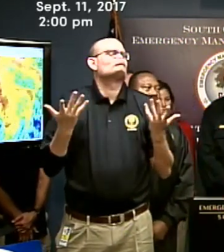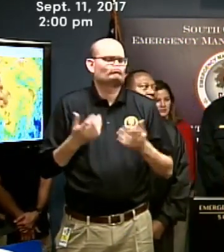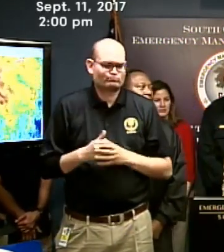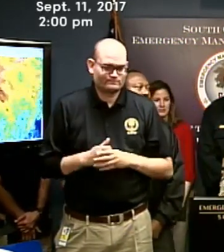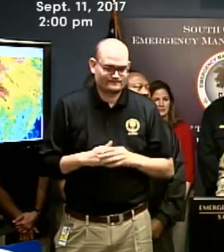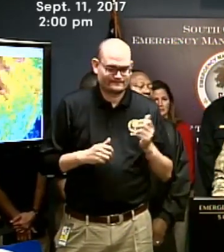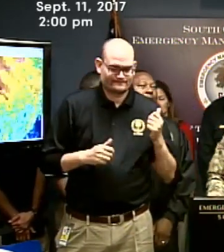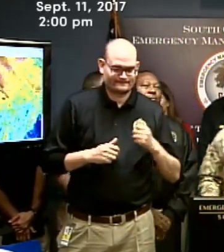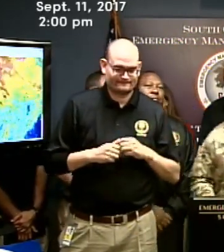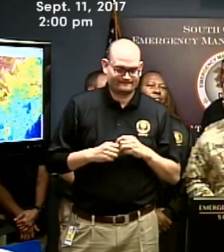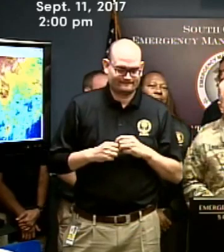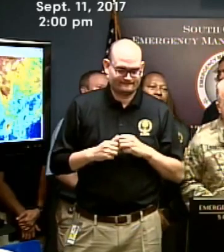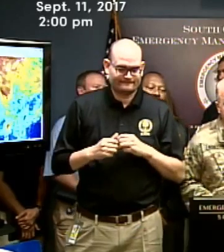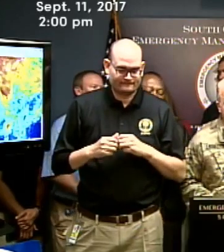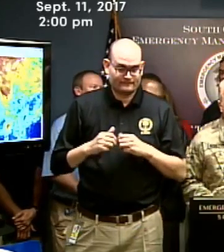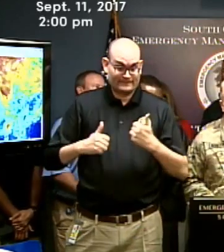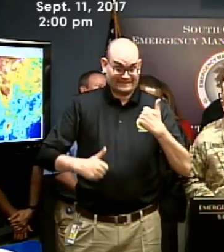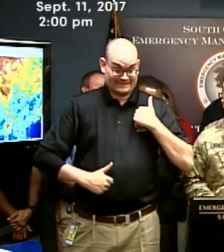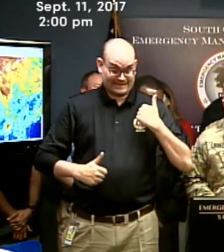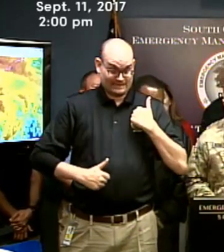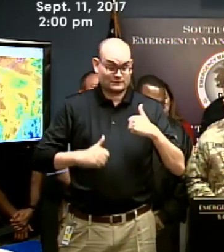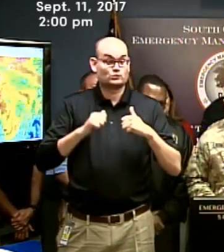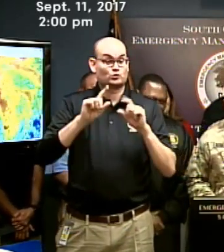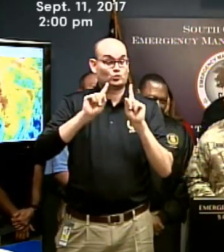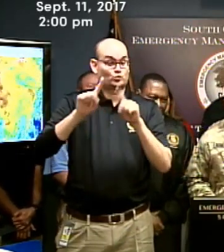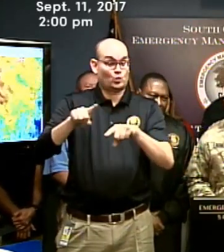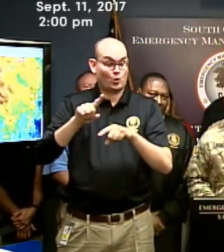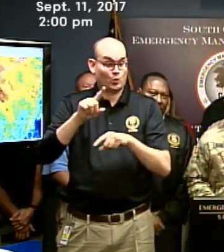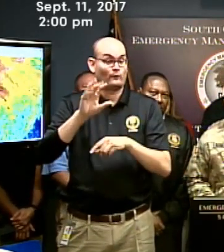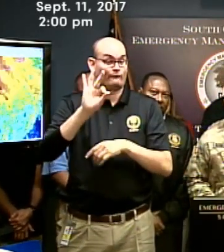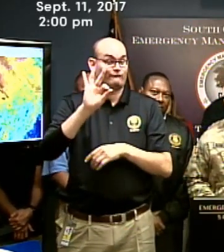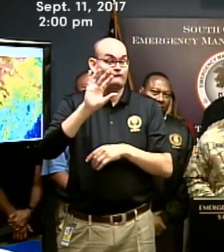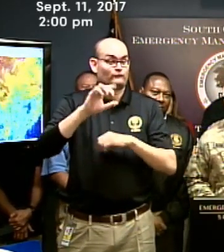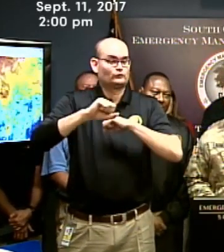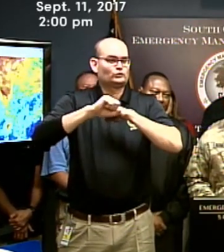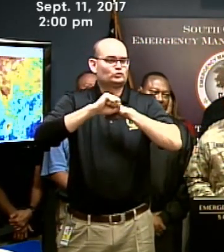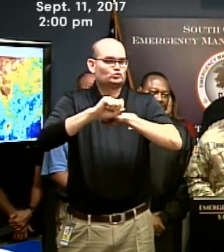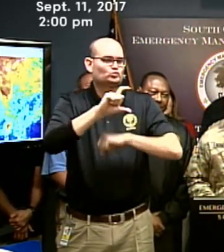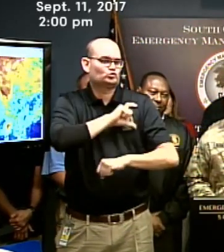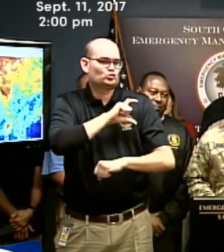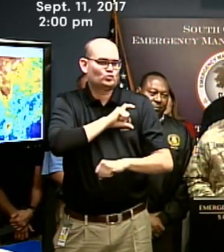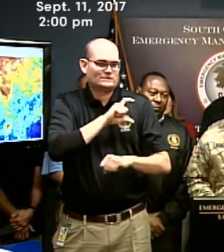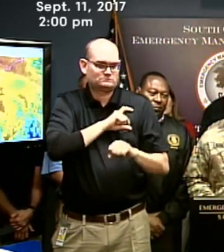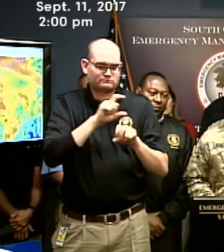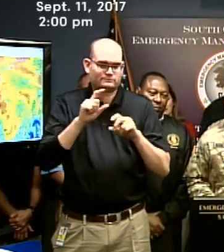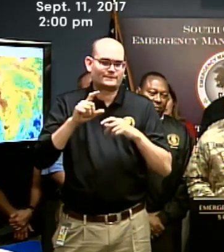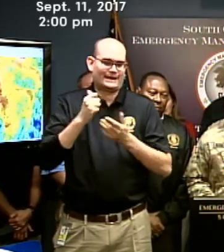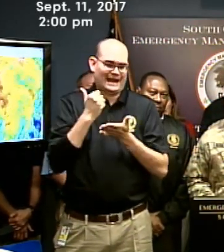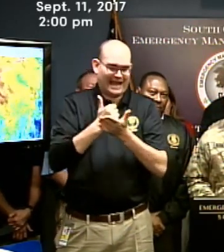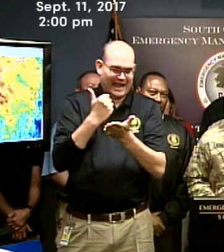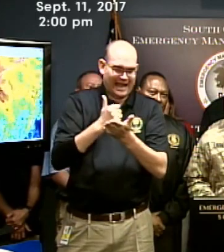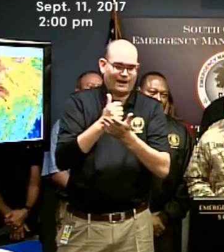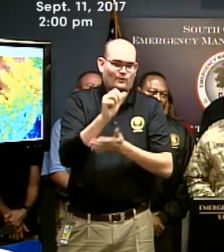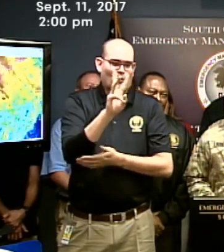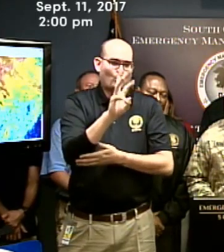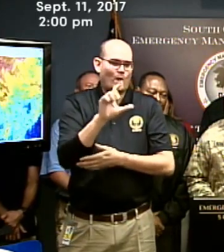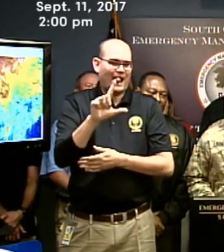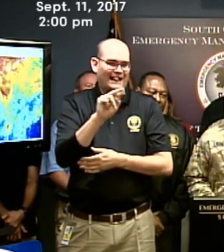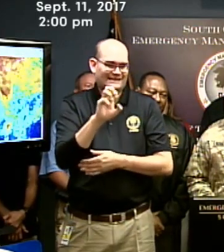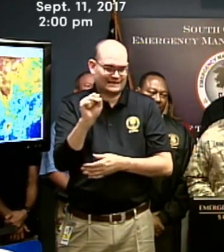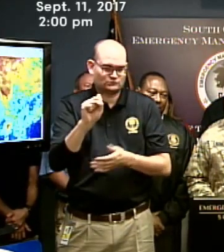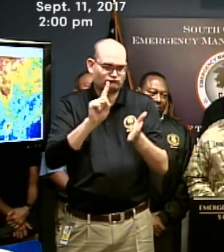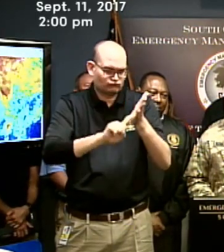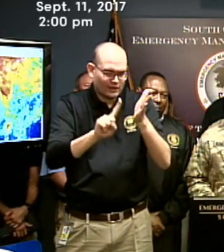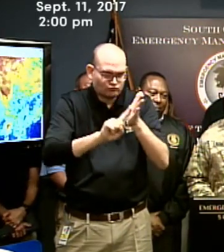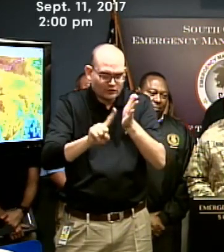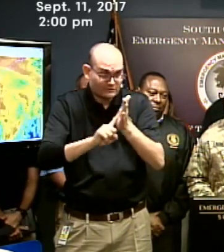General? From the National Guard perspective, we'll be doing mainly security missions and wellness checks for the people down at